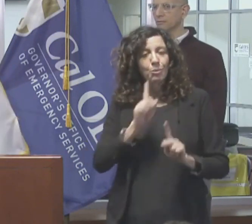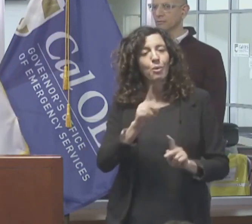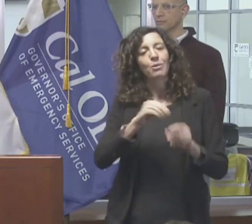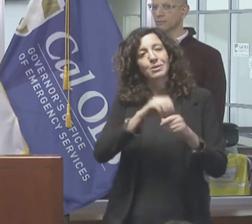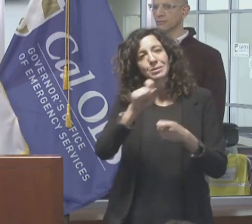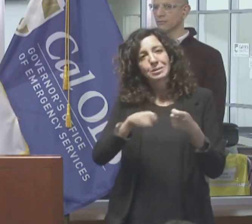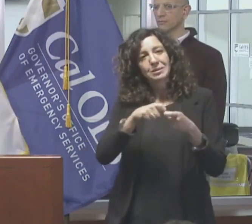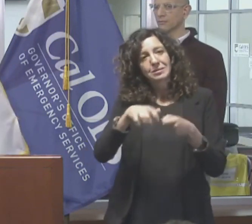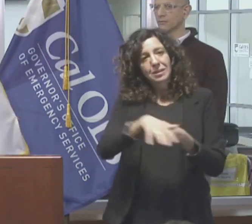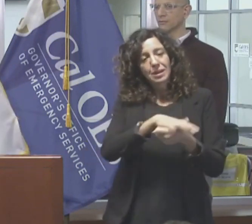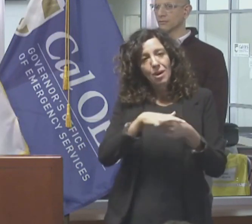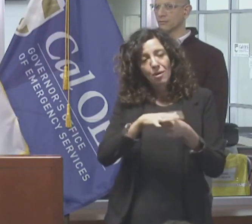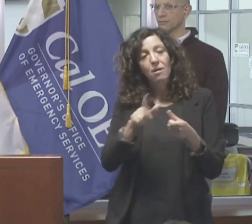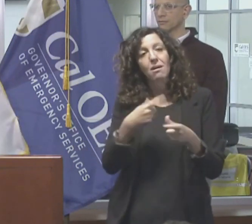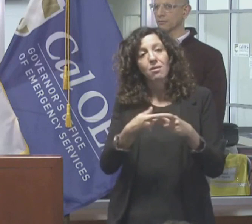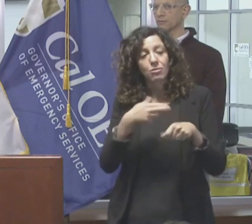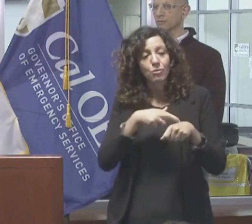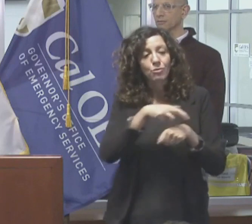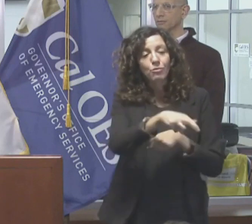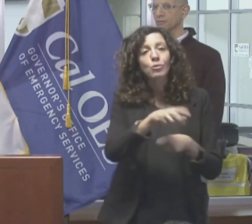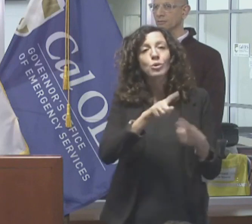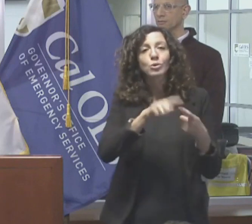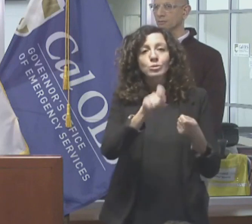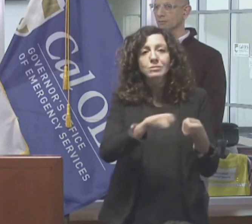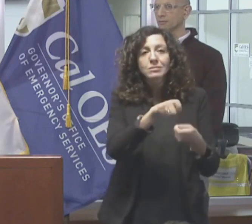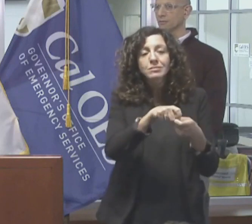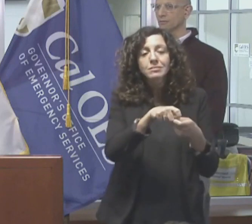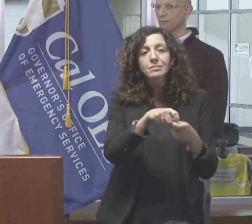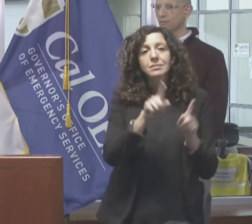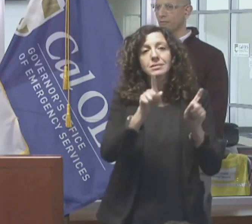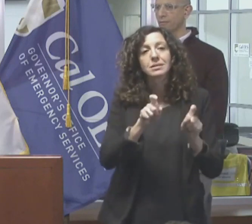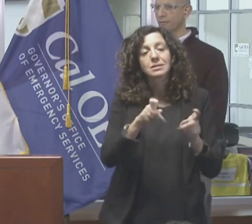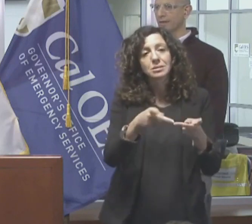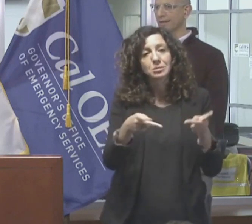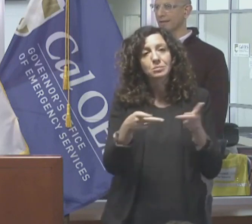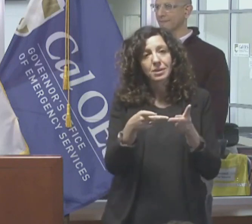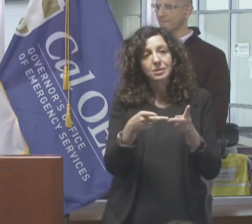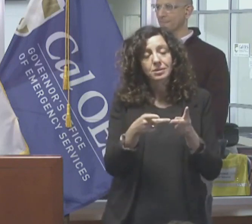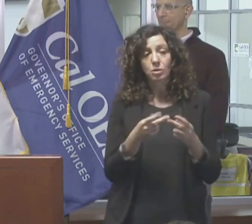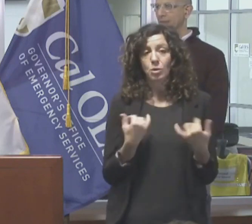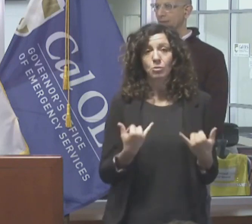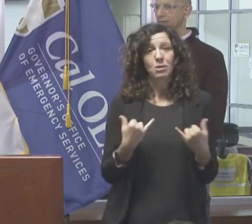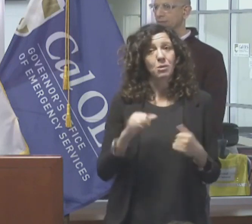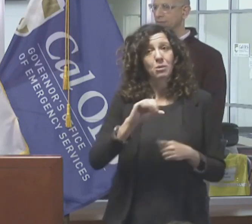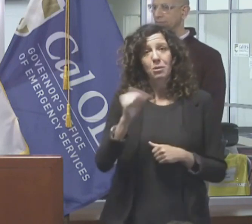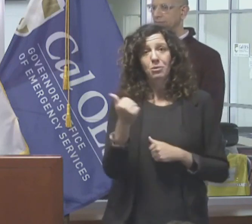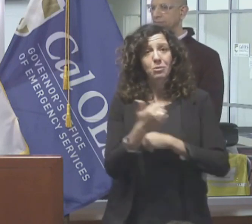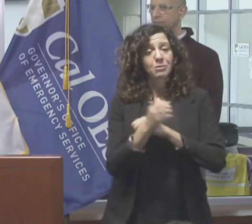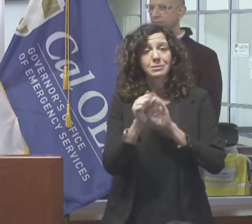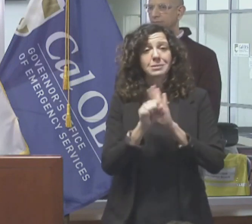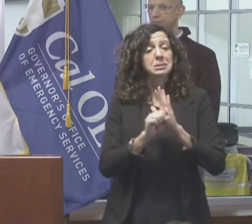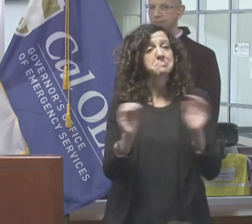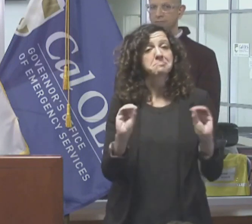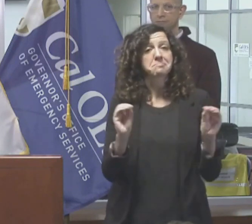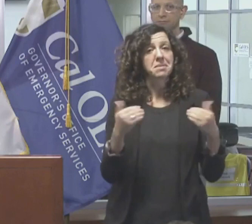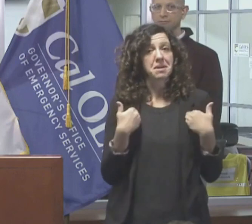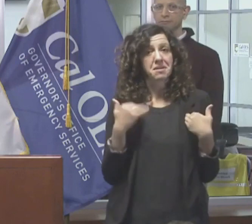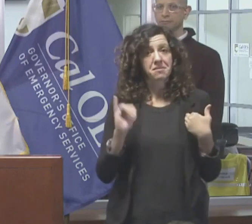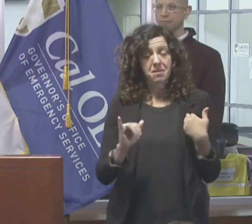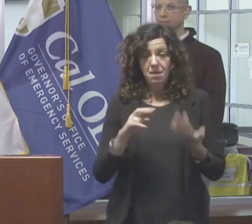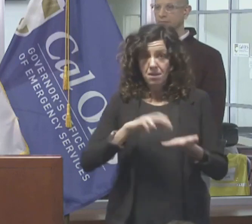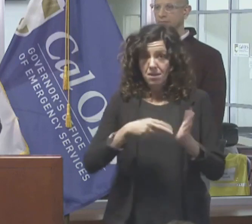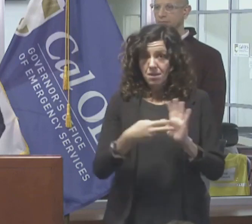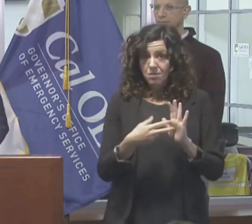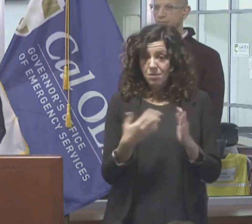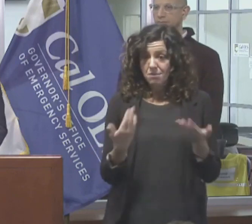the closest areas for mobile testing that we're aware of in the country. And so we are very encouraged by this partnership,